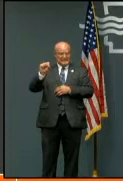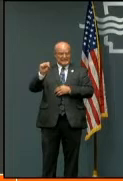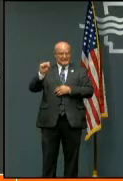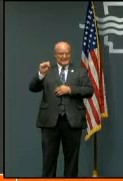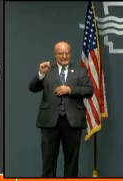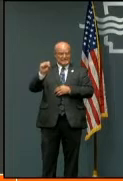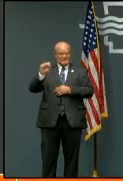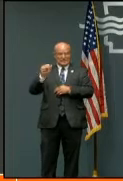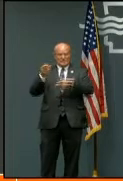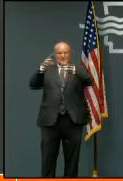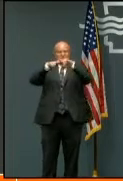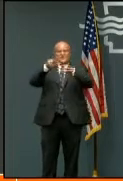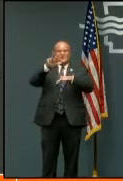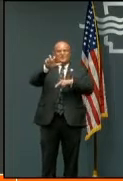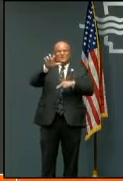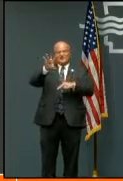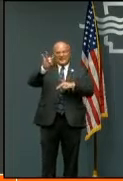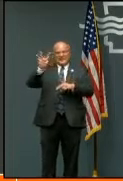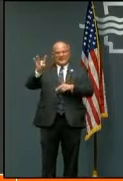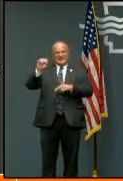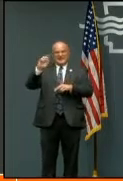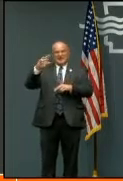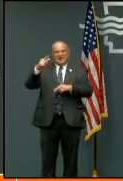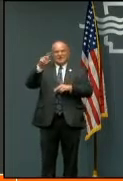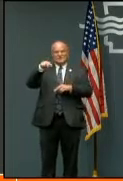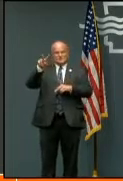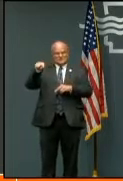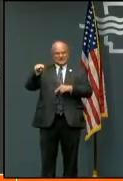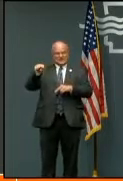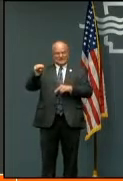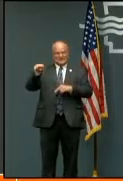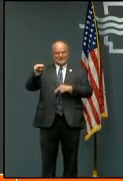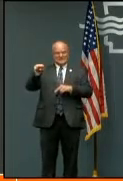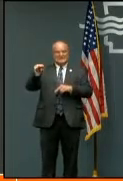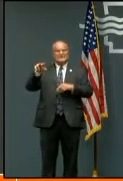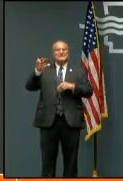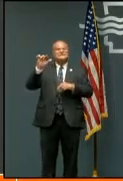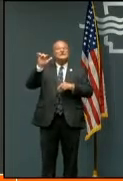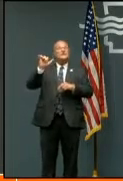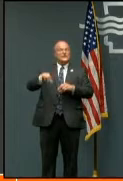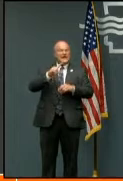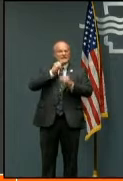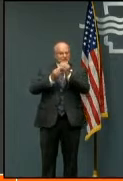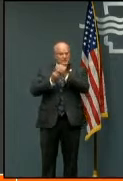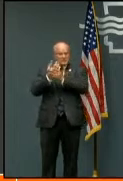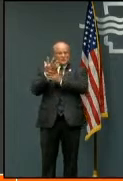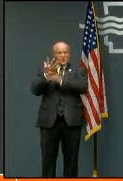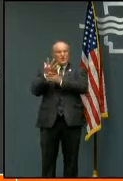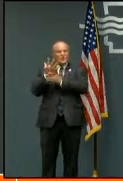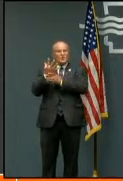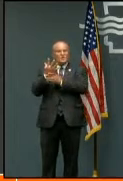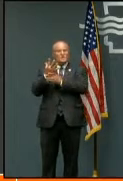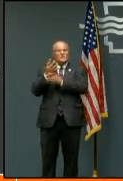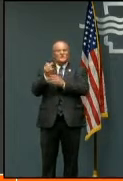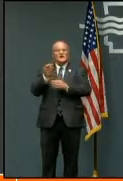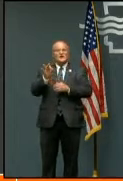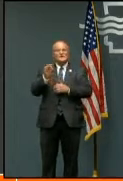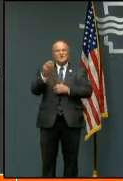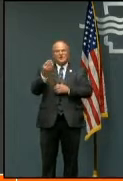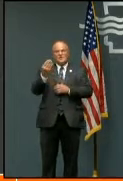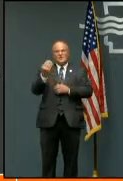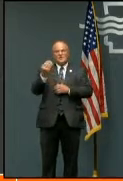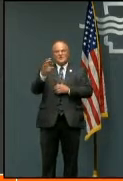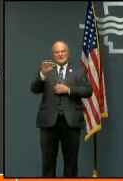went to 388 cases August 22nd. And so that is a growth of